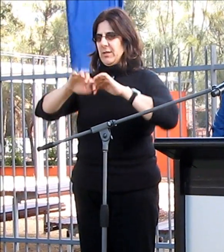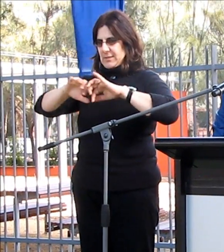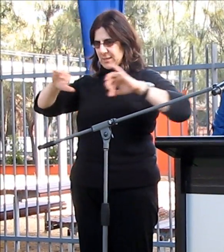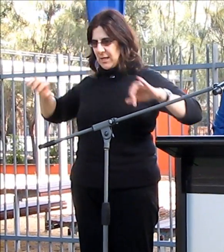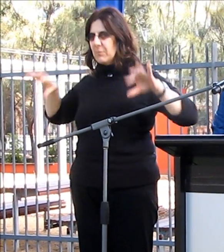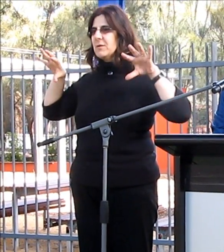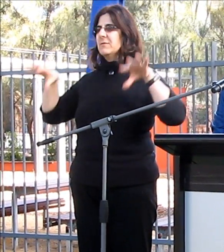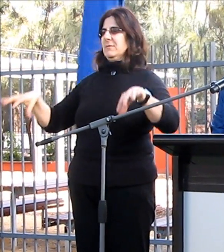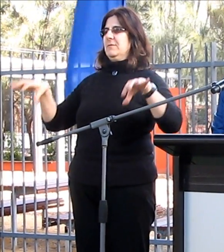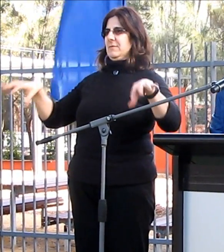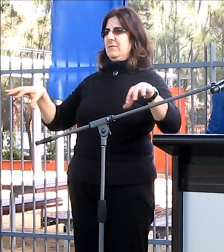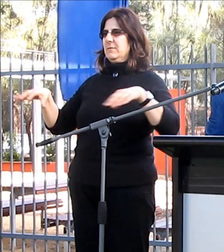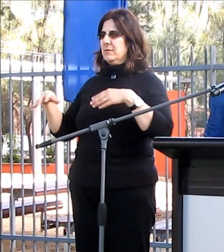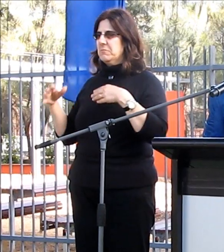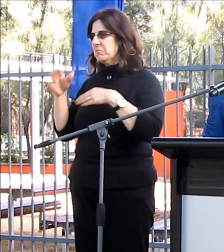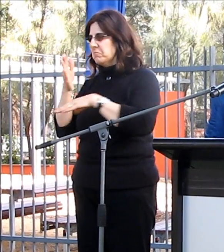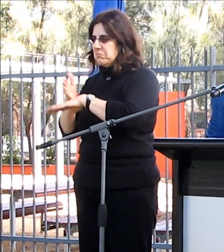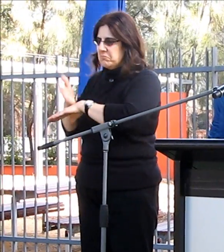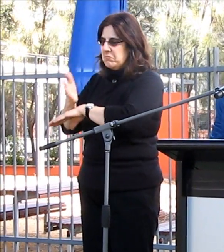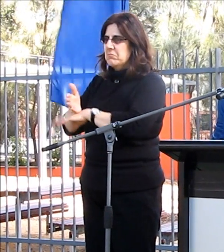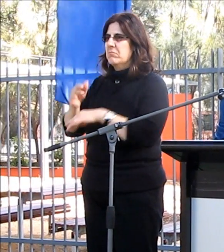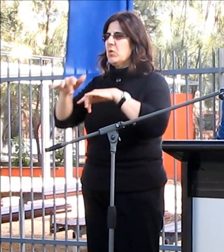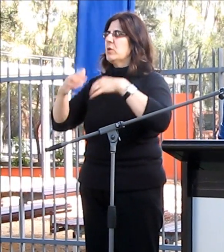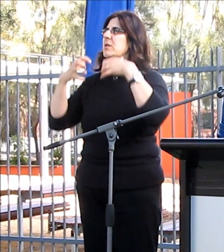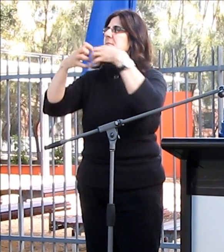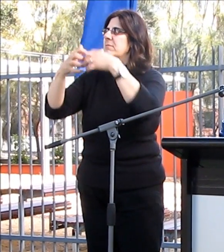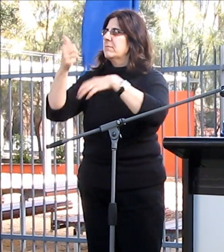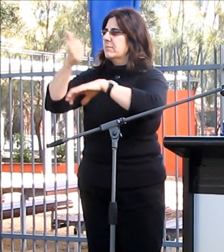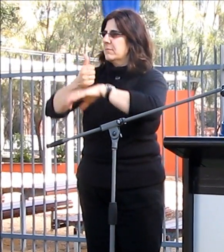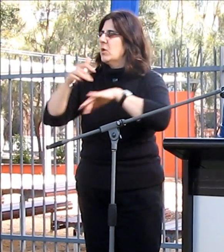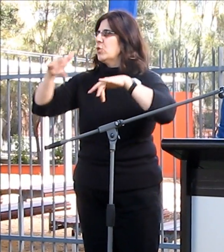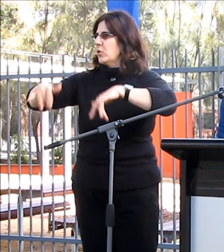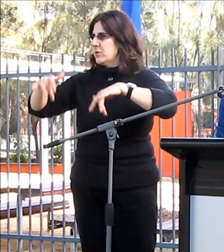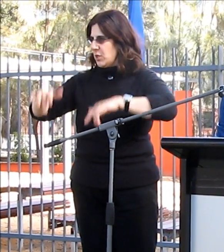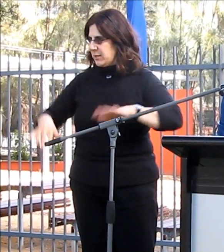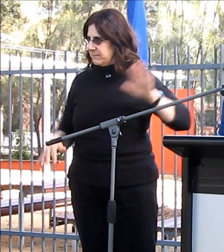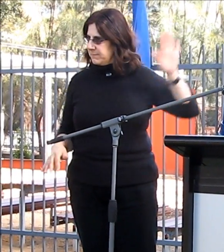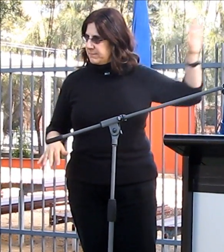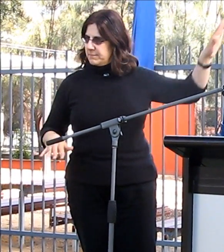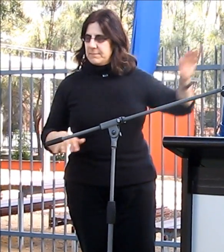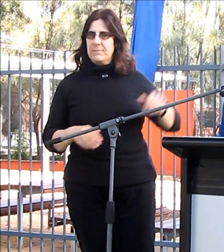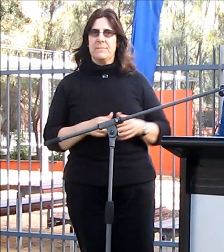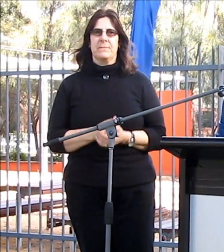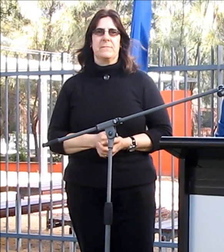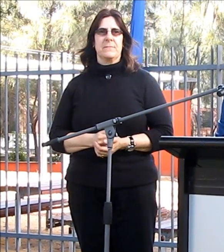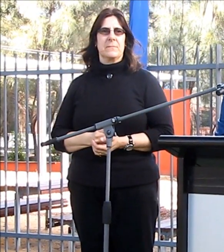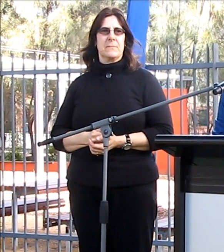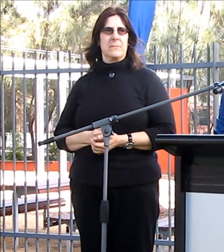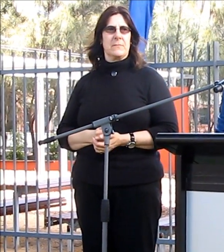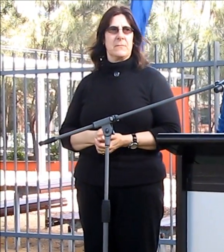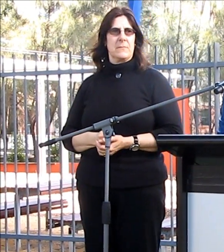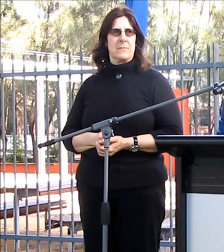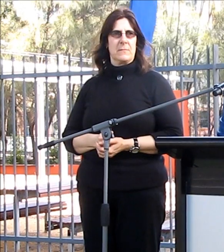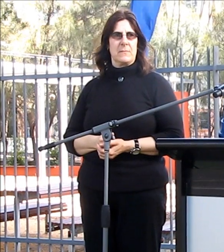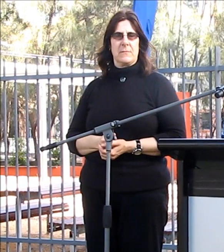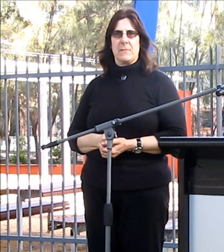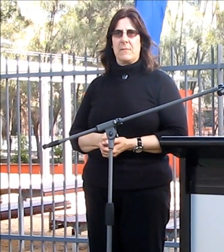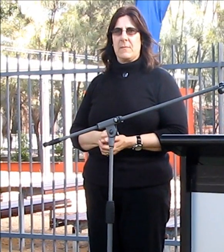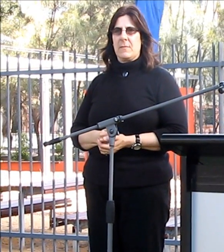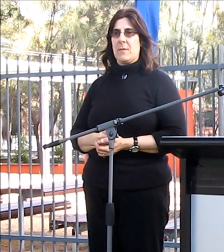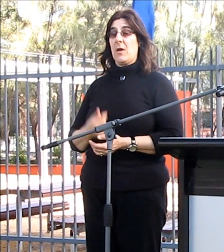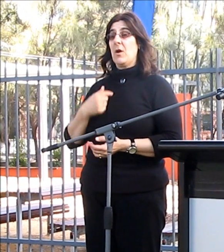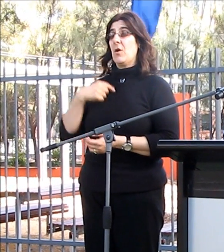stuff. So that's not there yet. One of the things we've discussed with you, which we thought might be rather